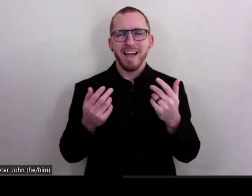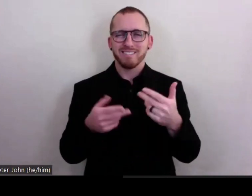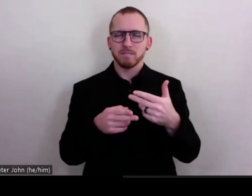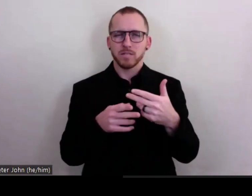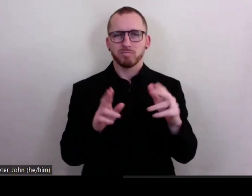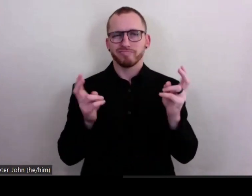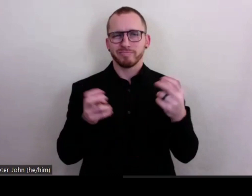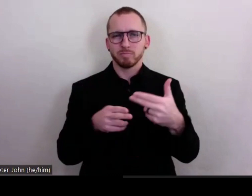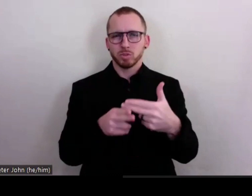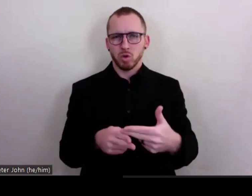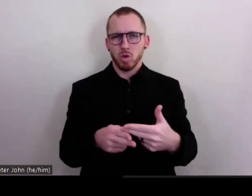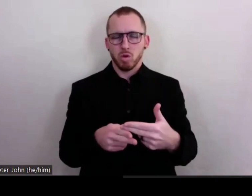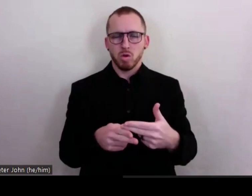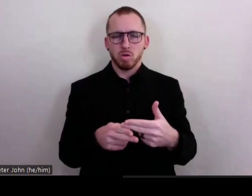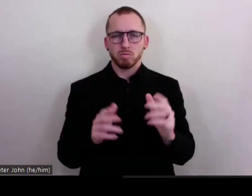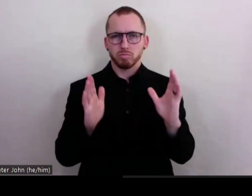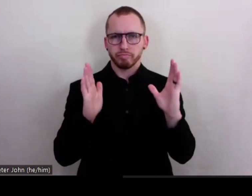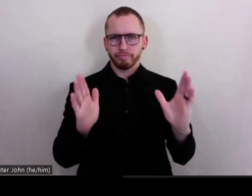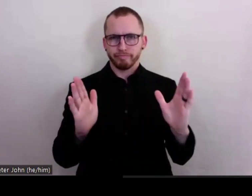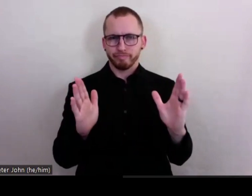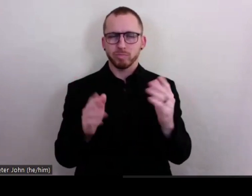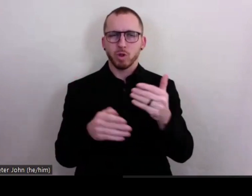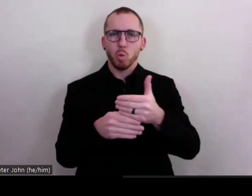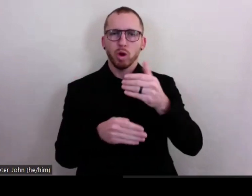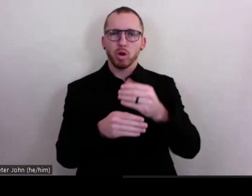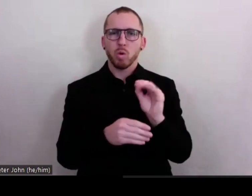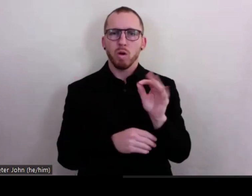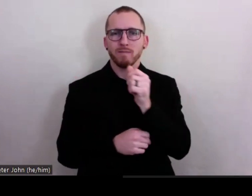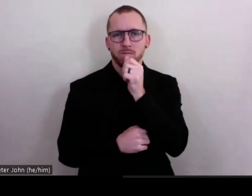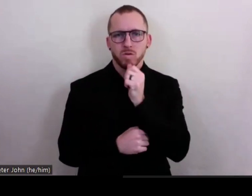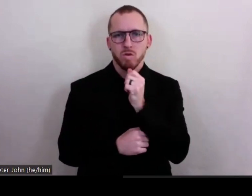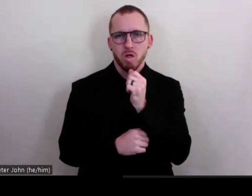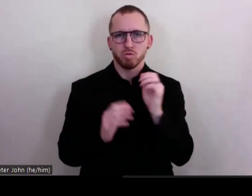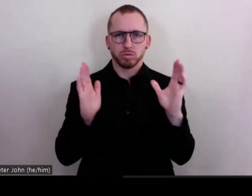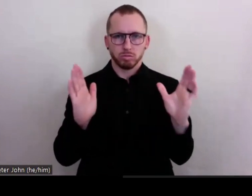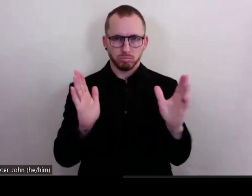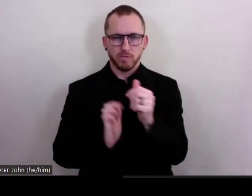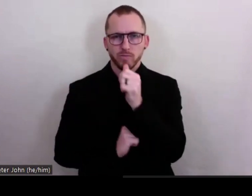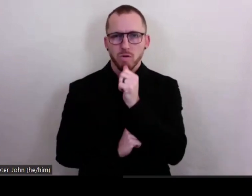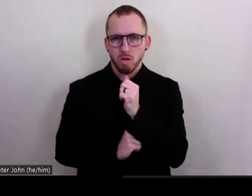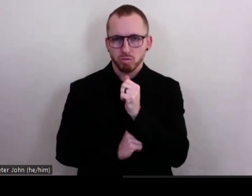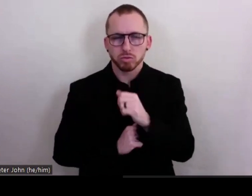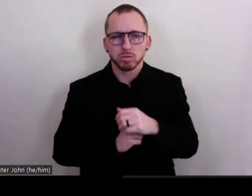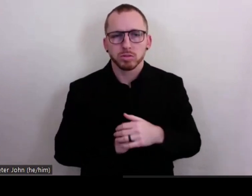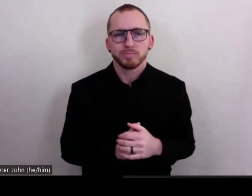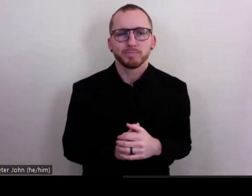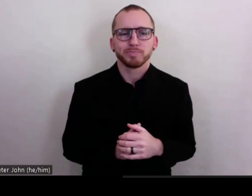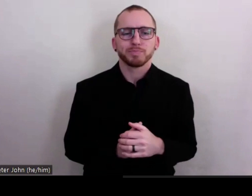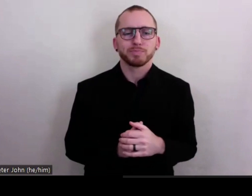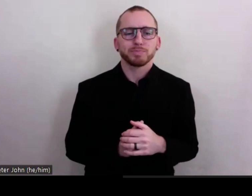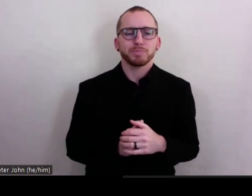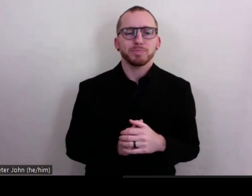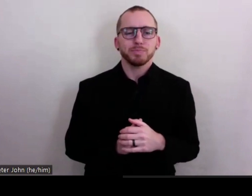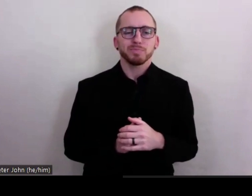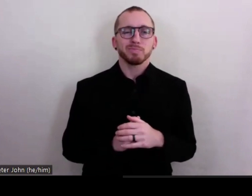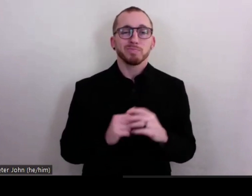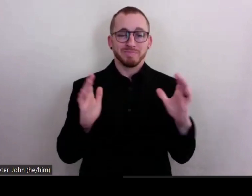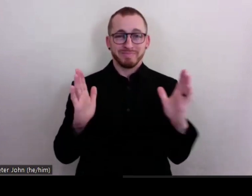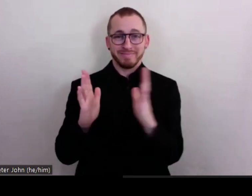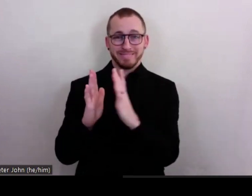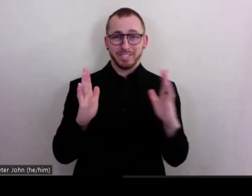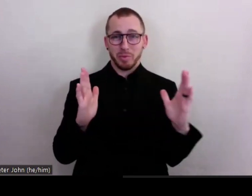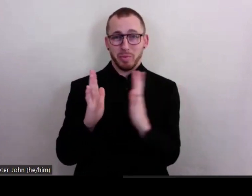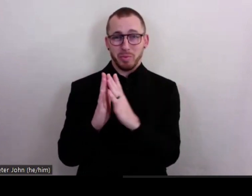emotion. And so I don't call it, some kid called it the squishy middle. So in the squishy middle here of my